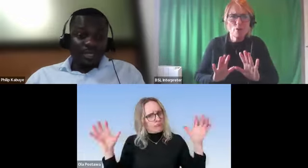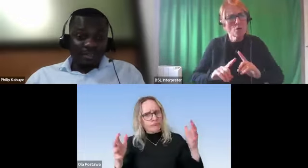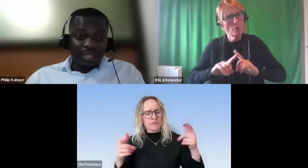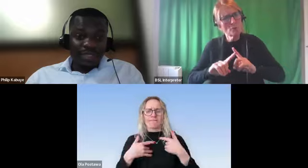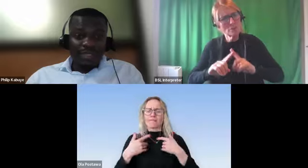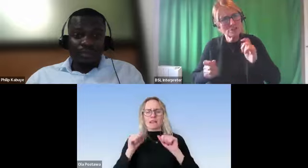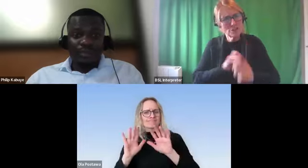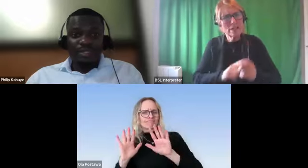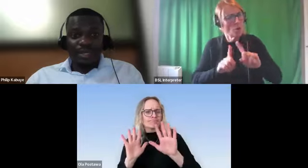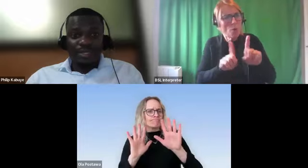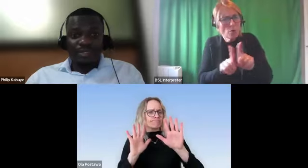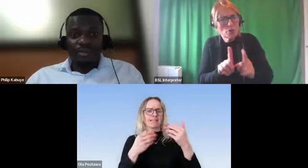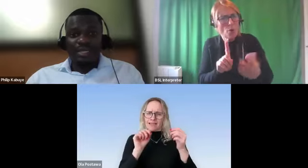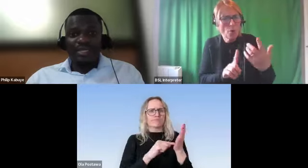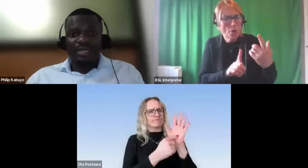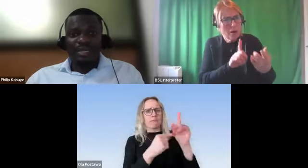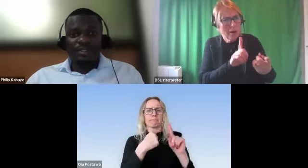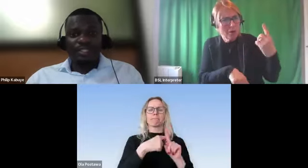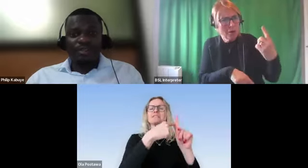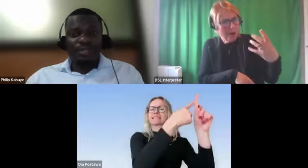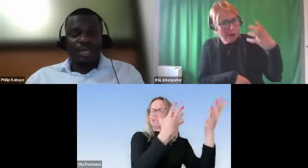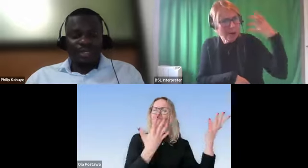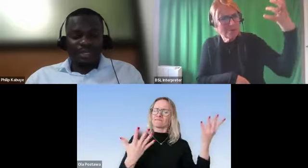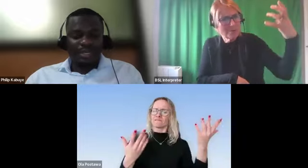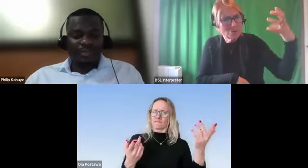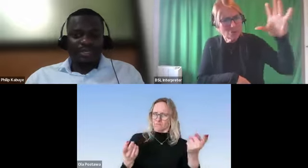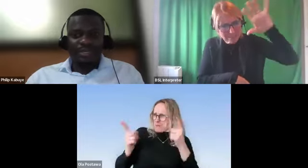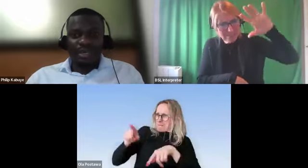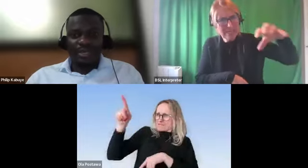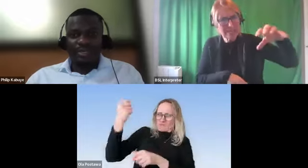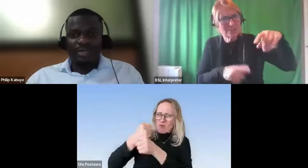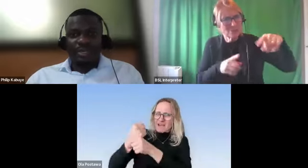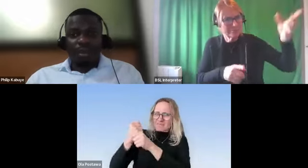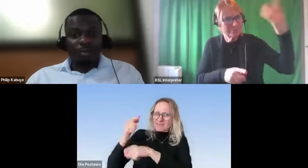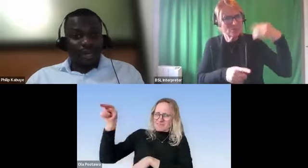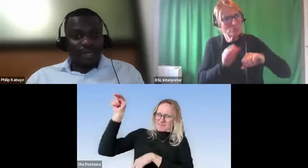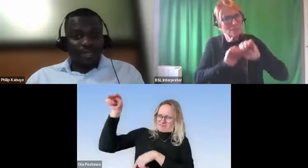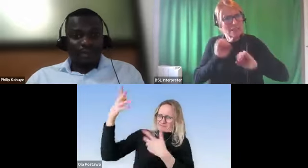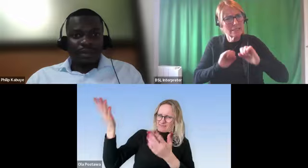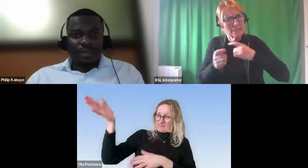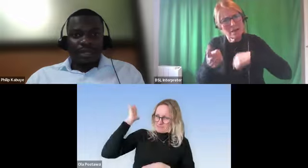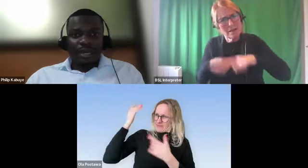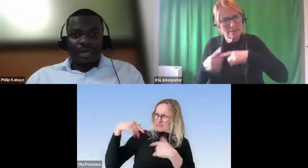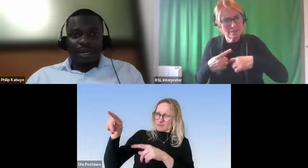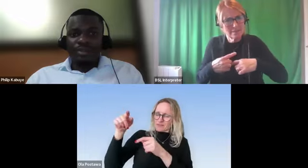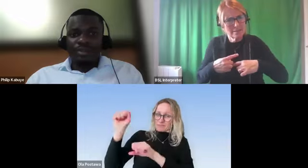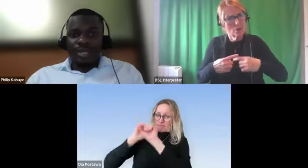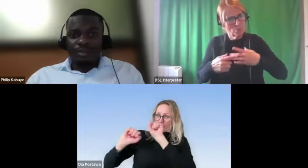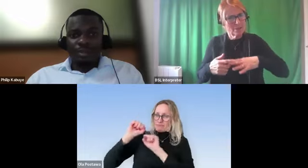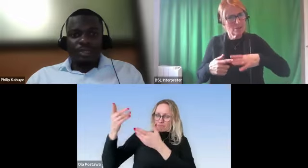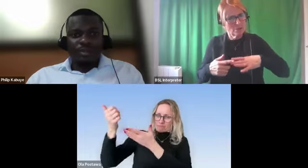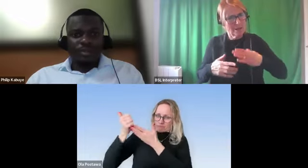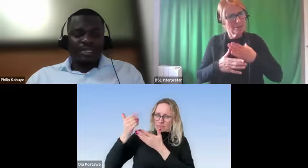call out governments or states to undertake their duty to protect us as we exercise our rights.